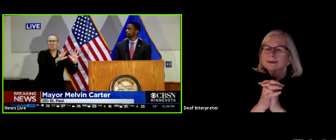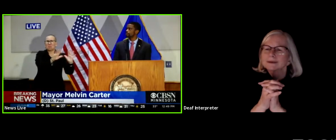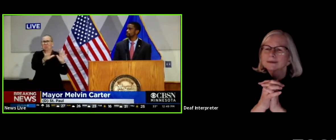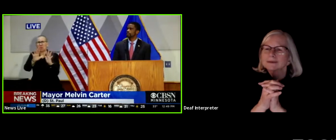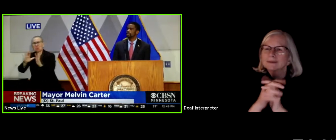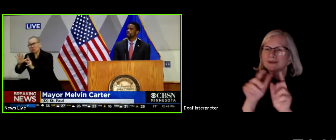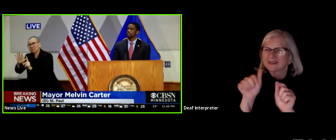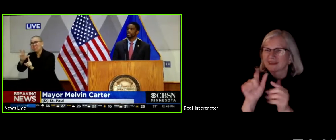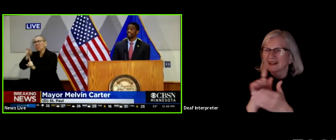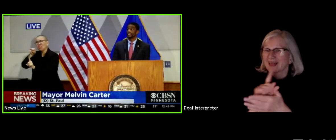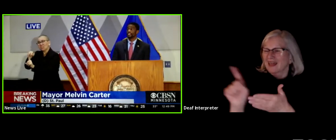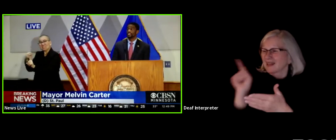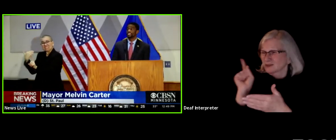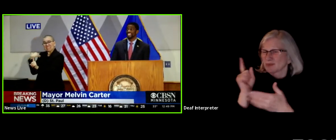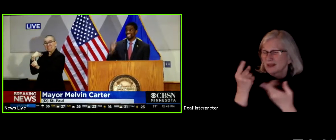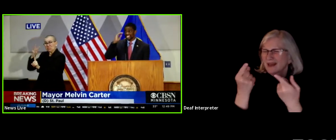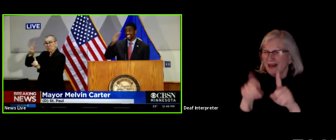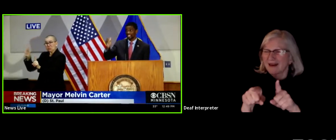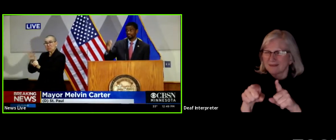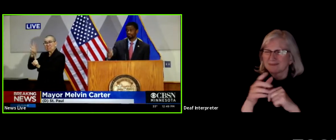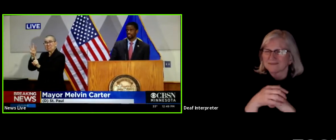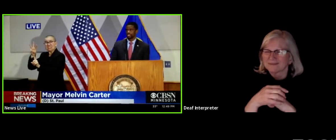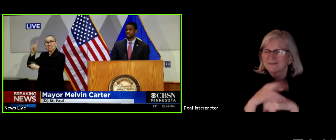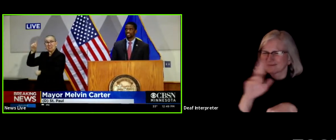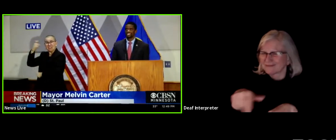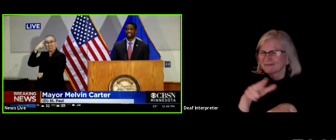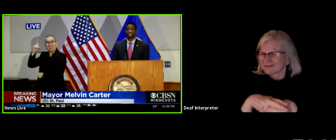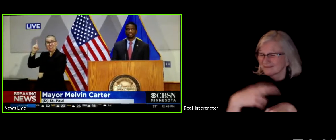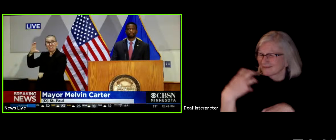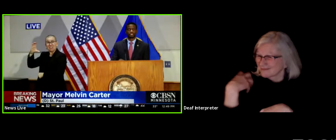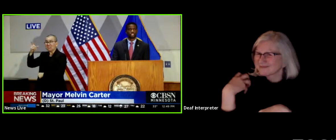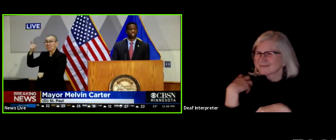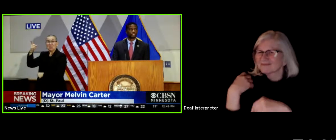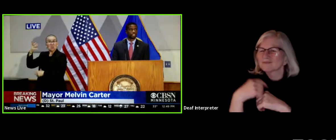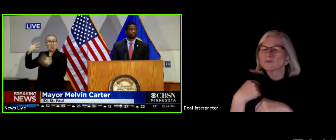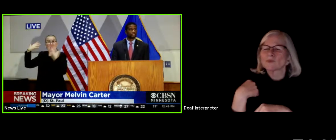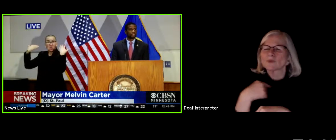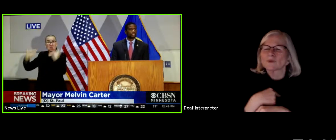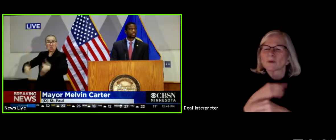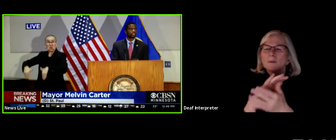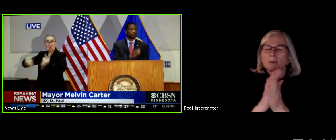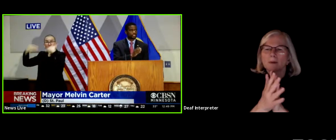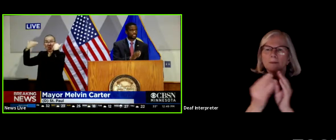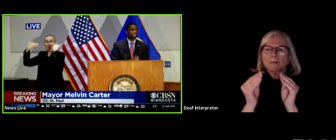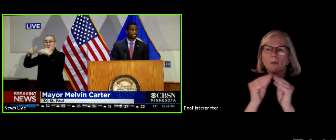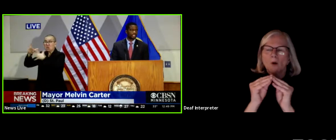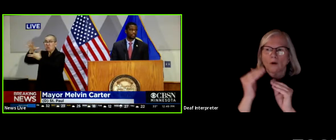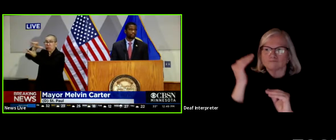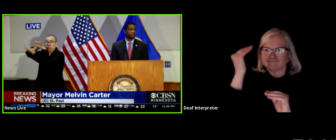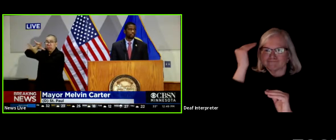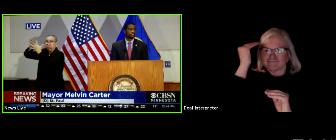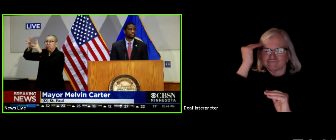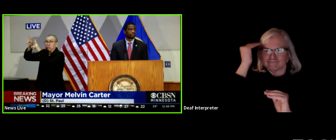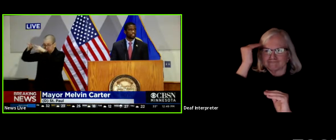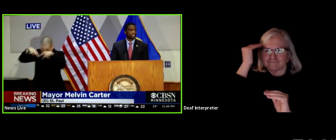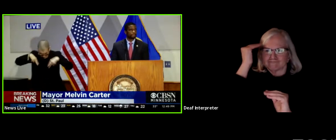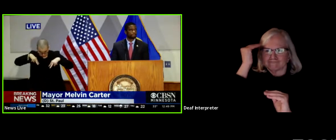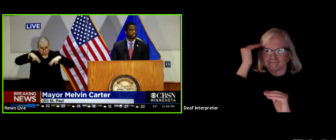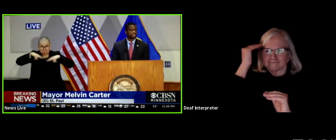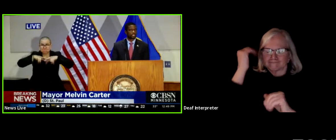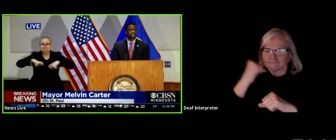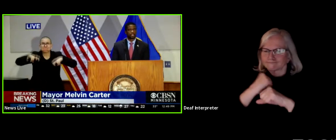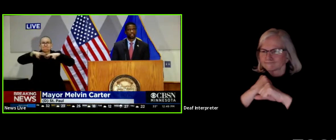nation's capital, it has keyed us in to the need to think about security and to think about guns, Dave,